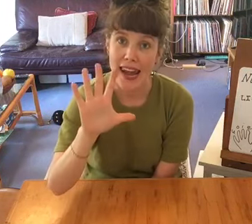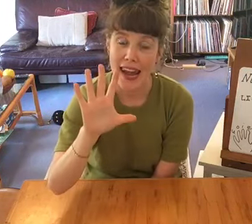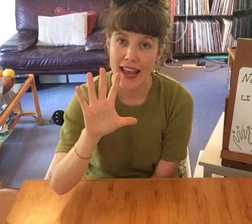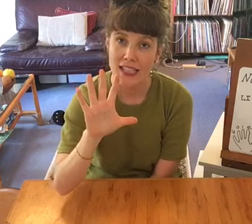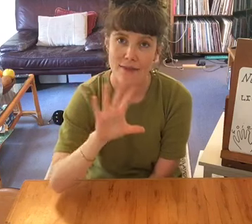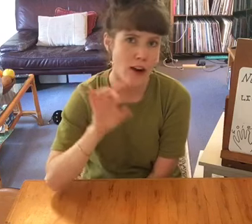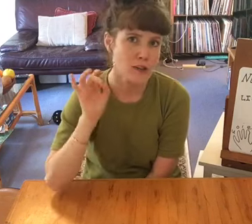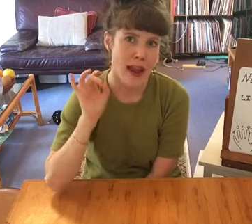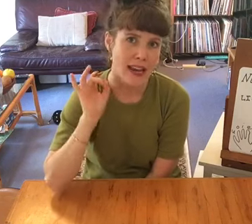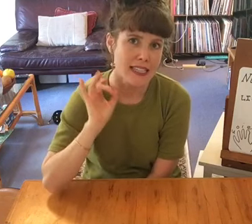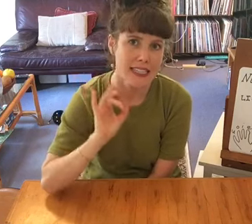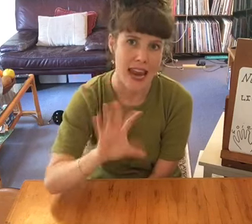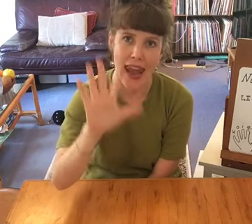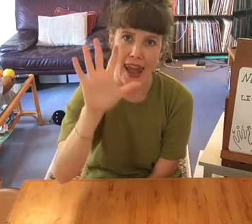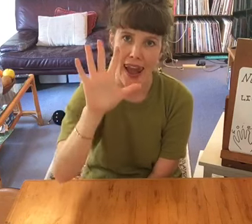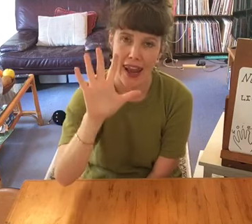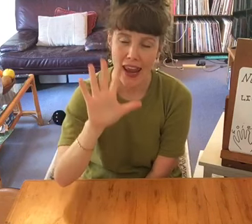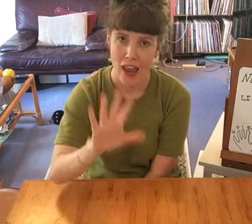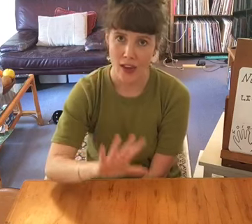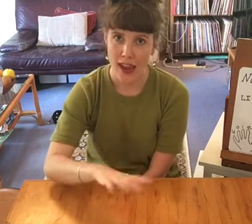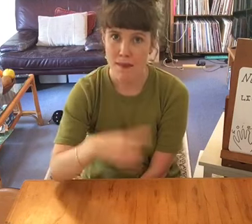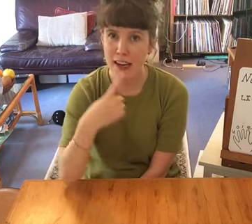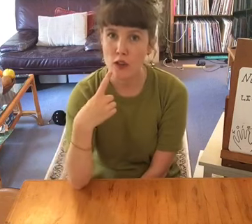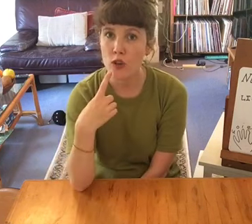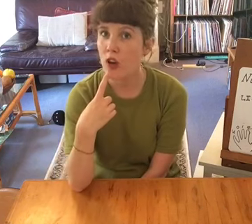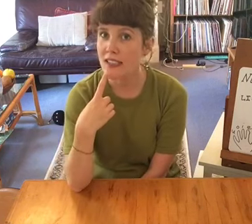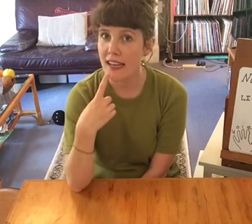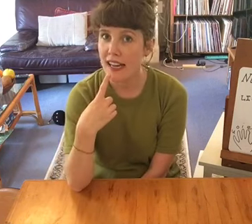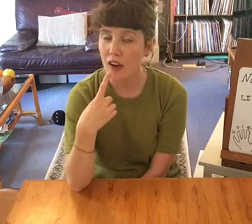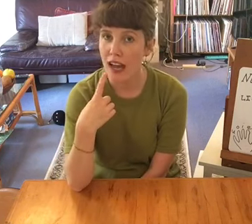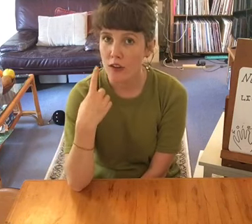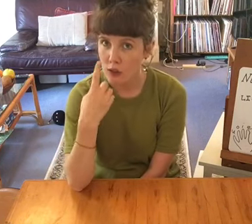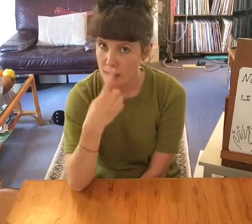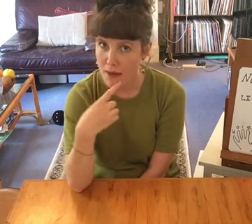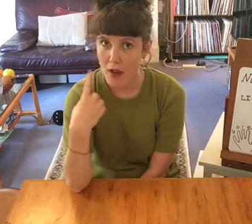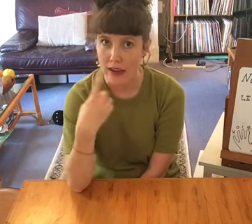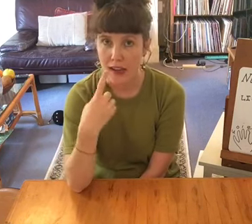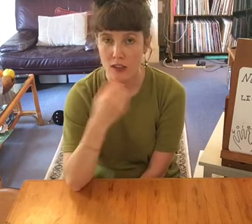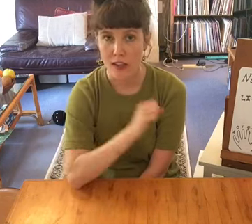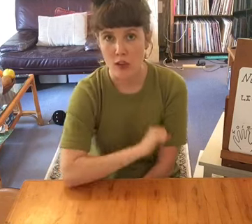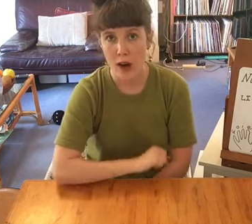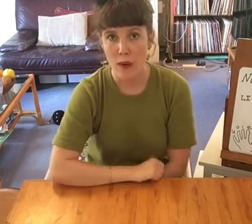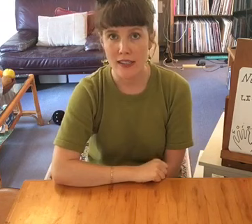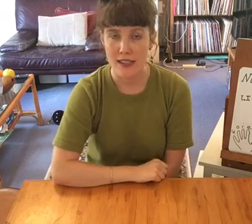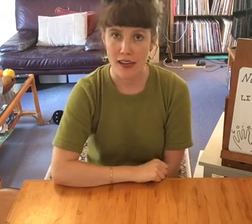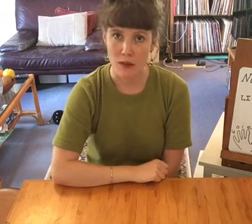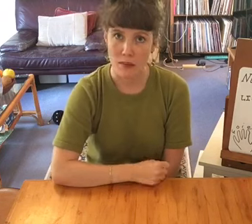It's very dramatic. Okay, make sure you're not saying it out loud, you're just mouthing it. So let's try 1 to 10 with me.